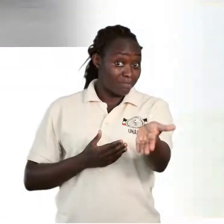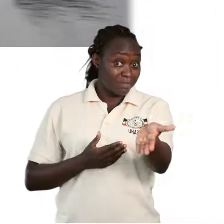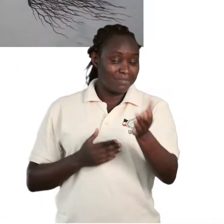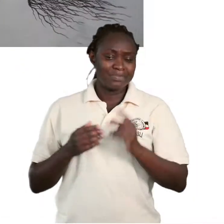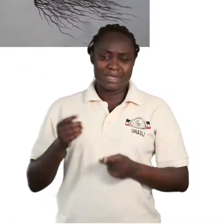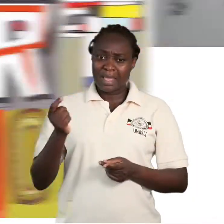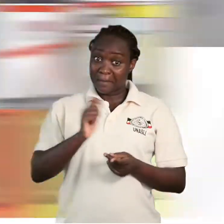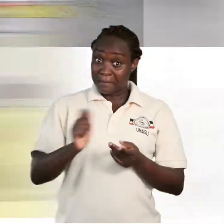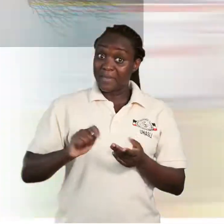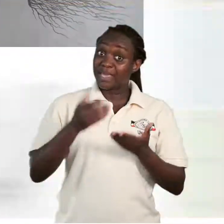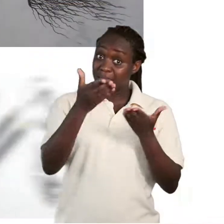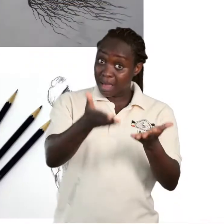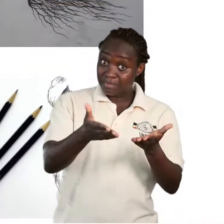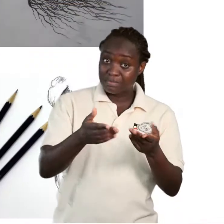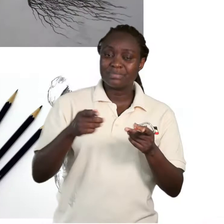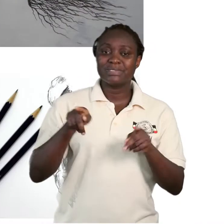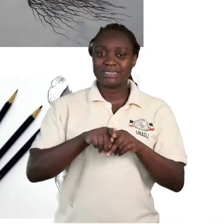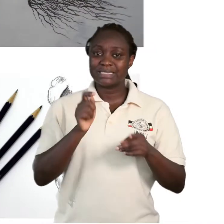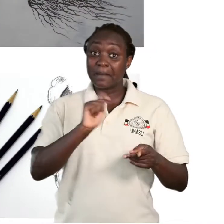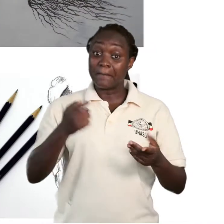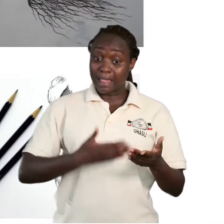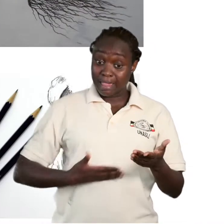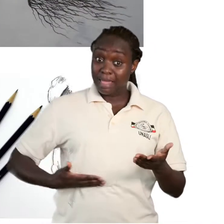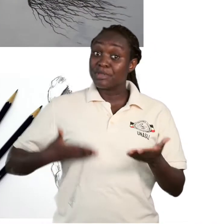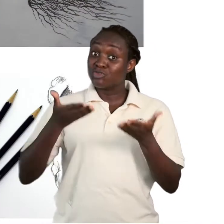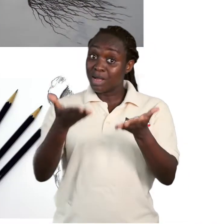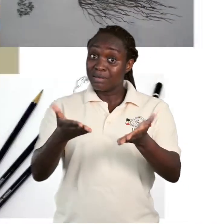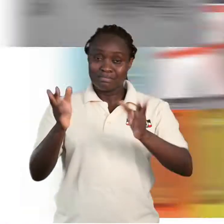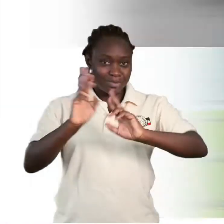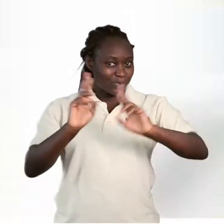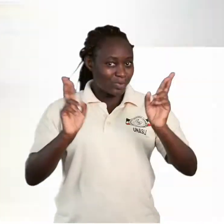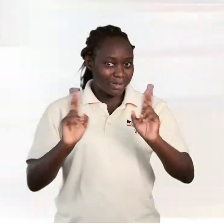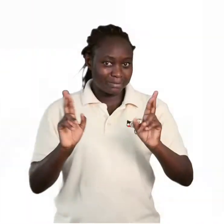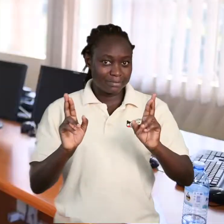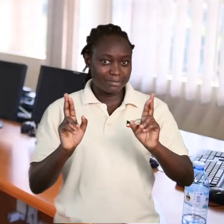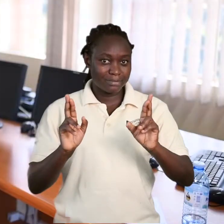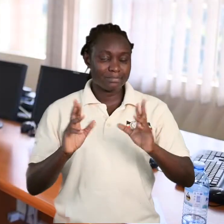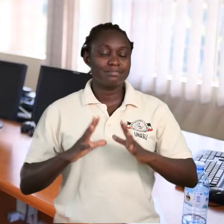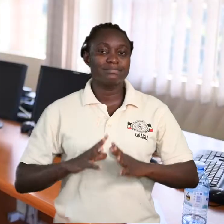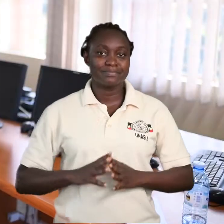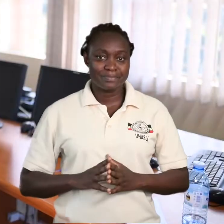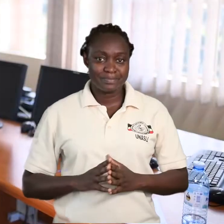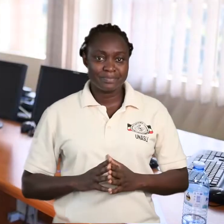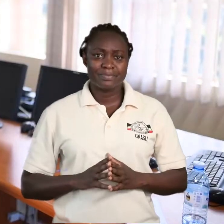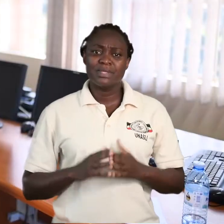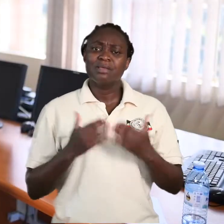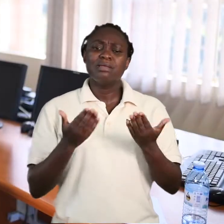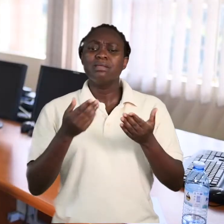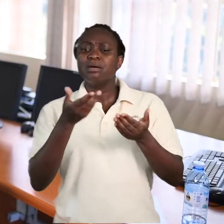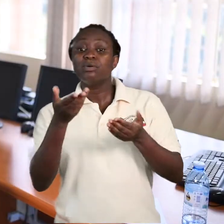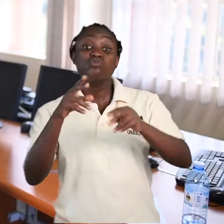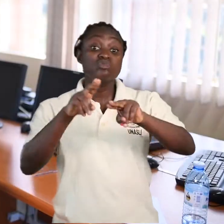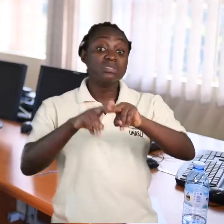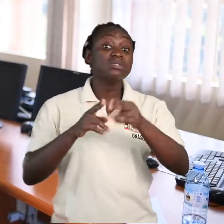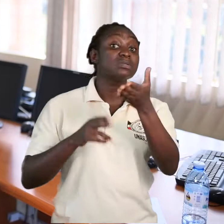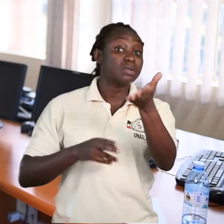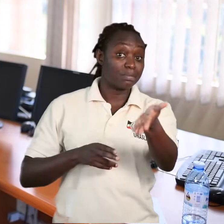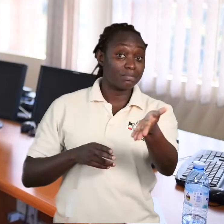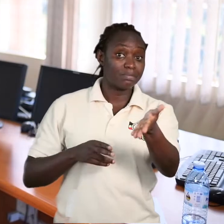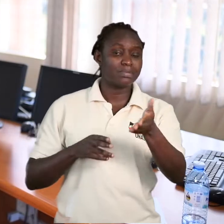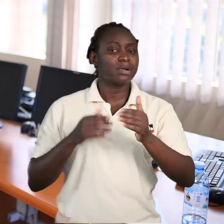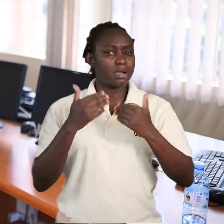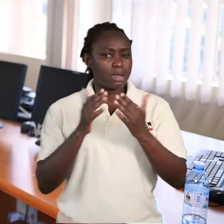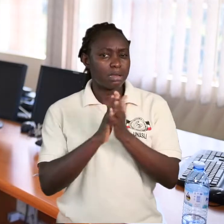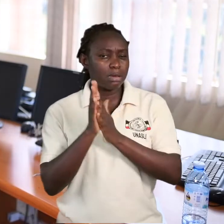the pen, and you have the pencil for the lesson. Try to get where to sit and